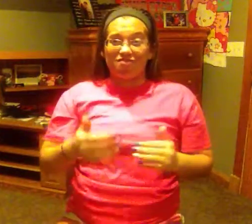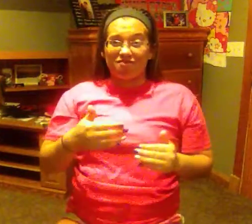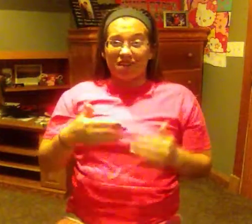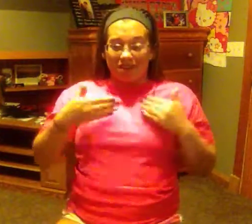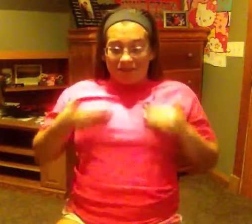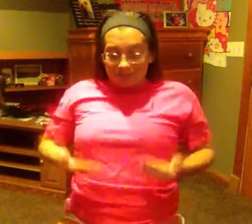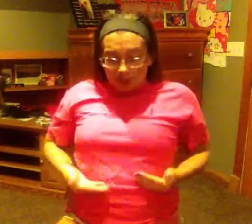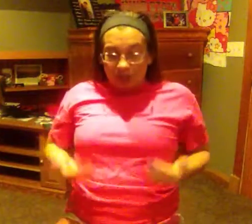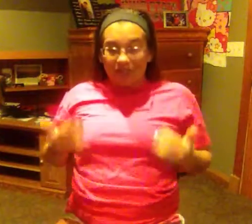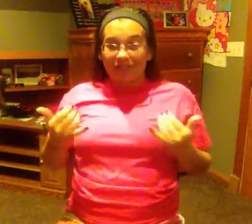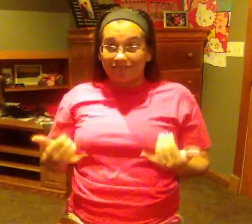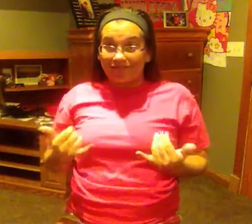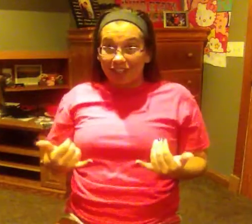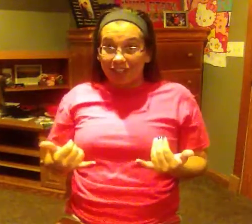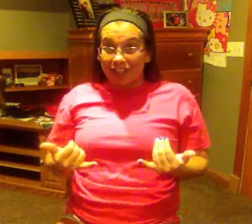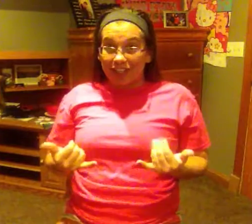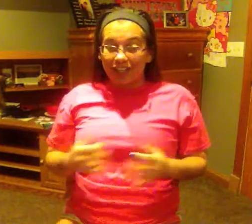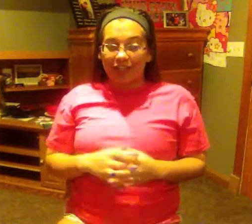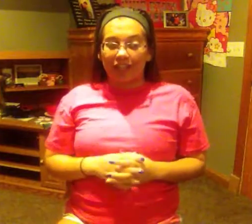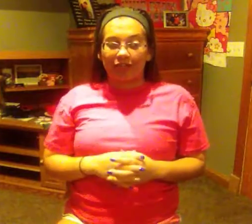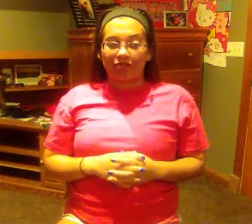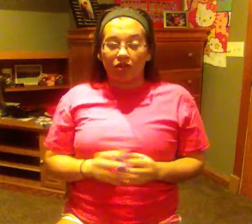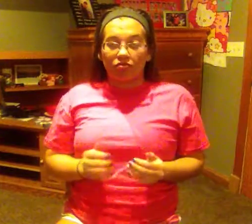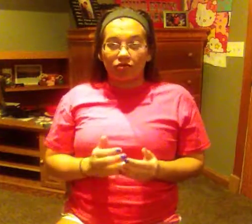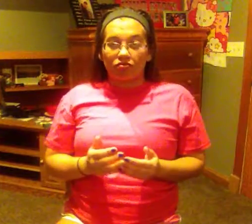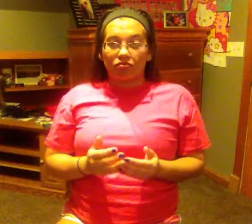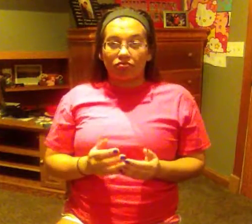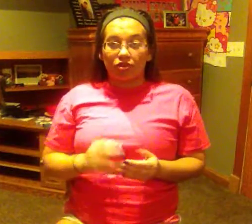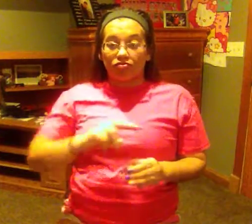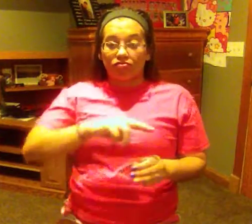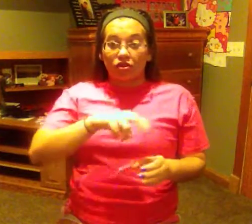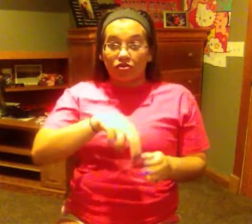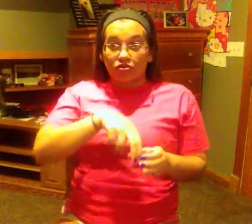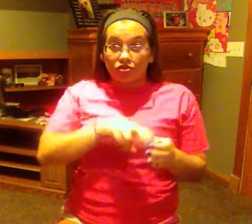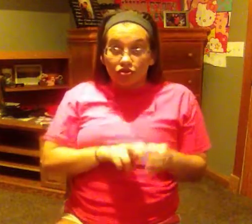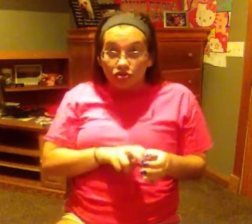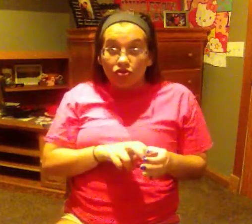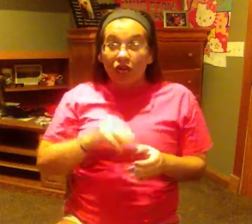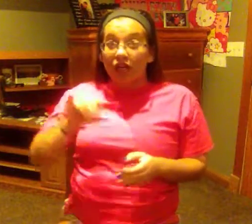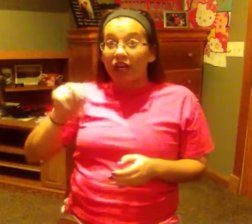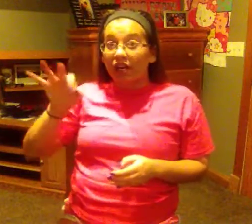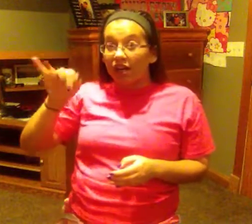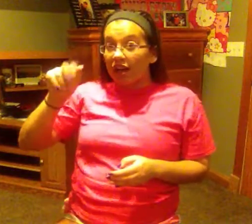Call 1-800-GO-GUARD or go to NationalGuard.com to talk to a recruiter today.